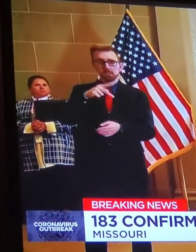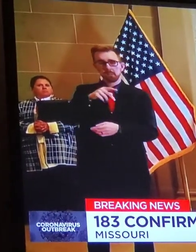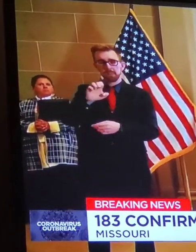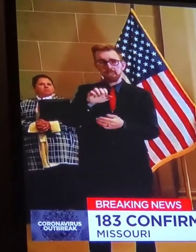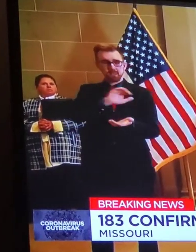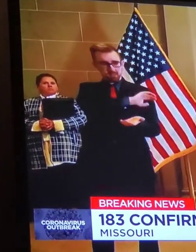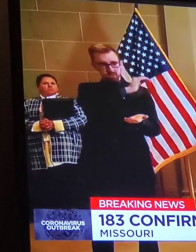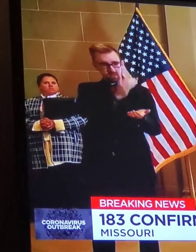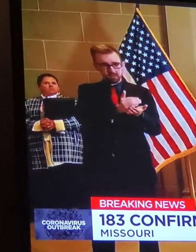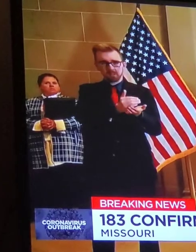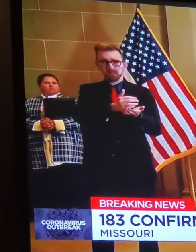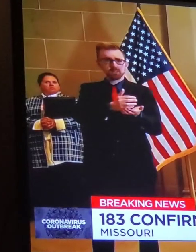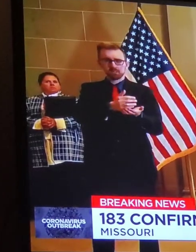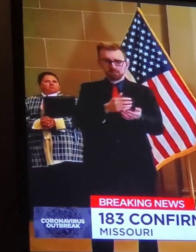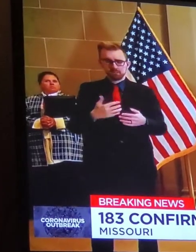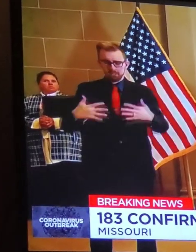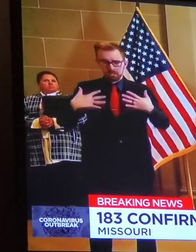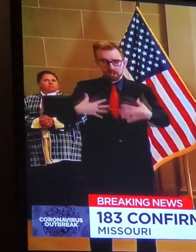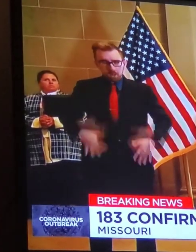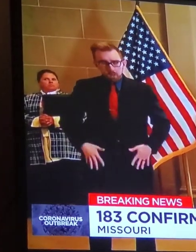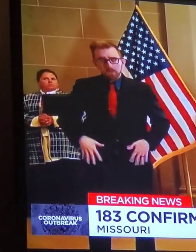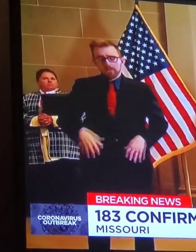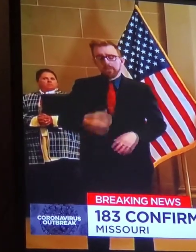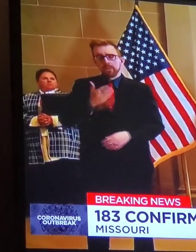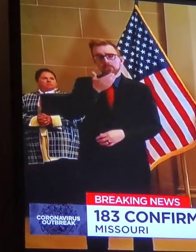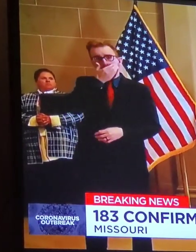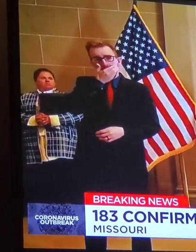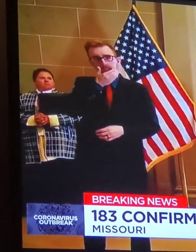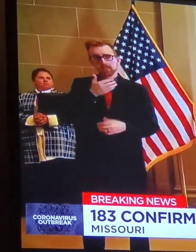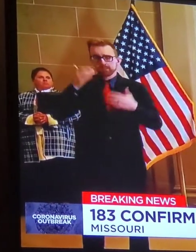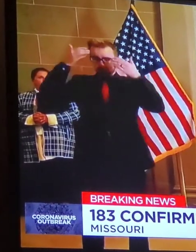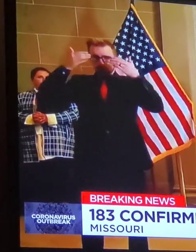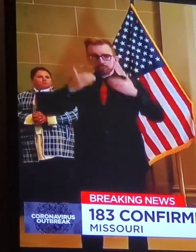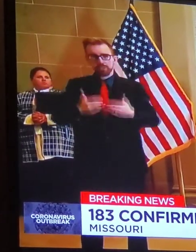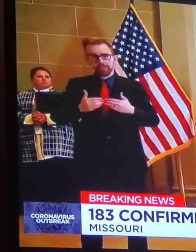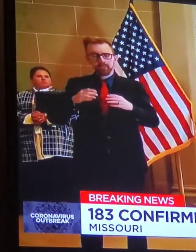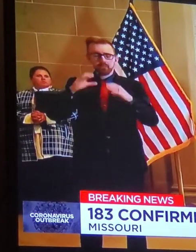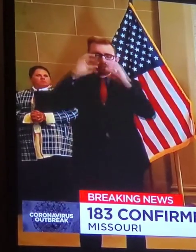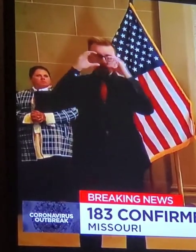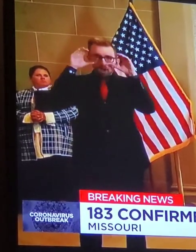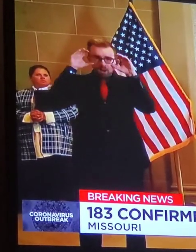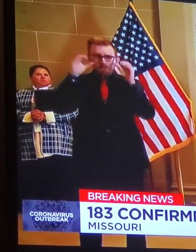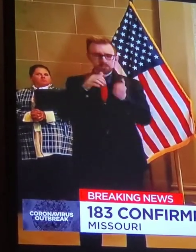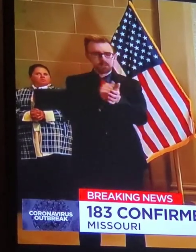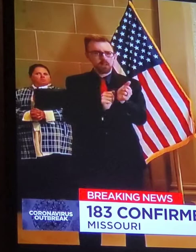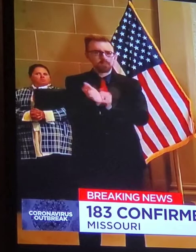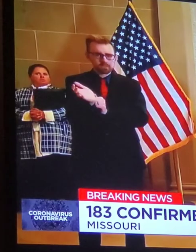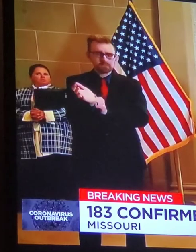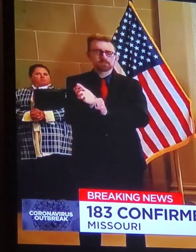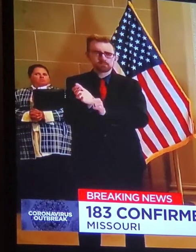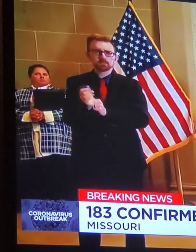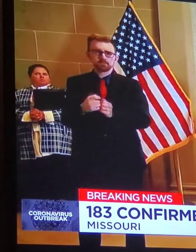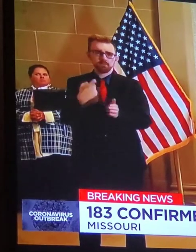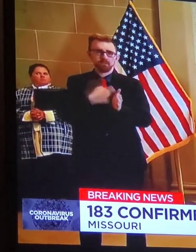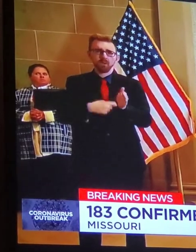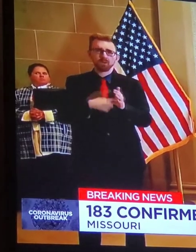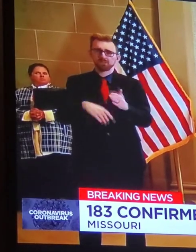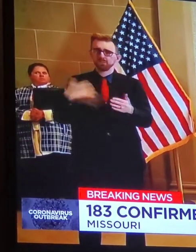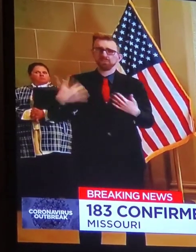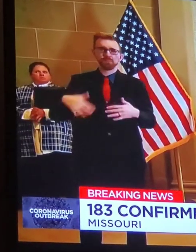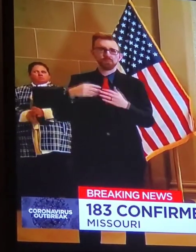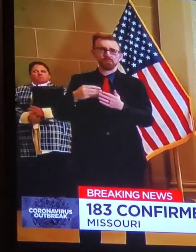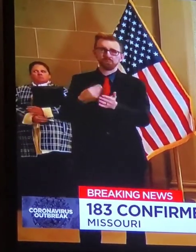supplies from gowns, masks, shields, goggles, and gloves at a cost of millions of